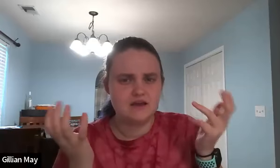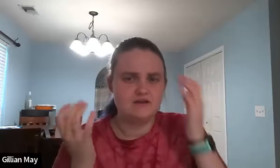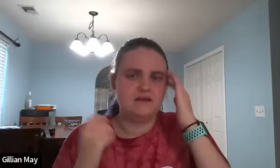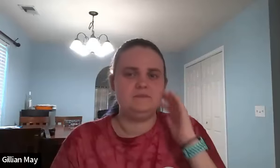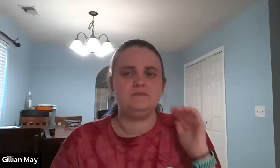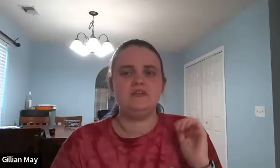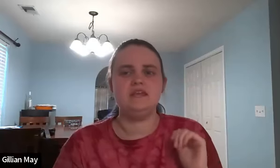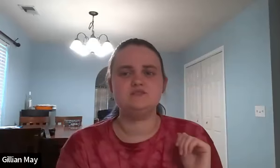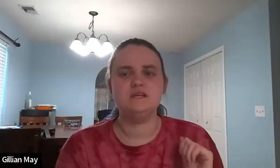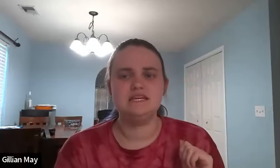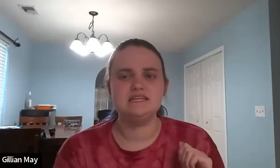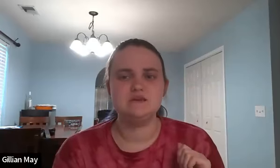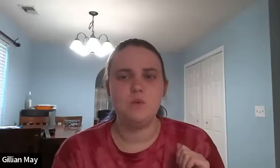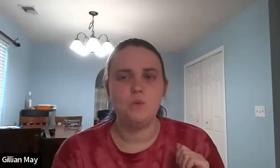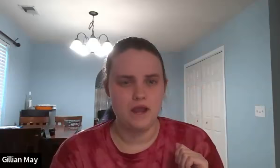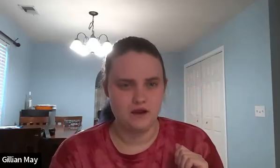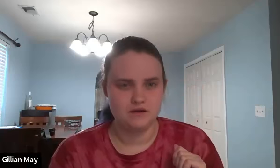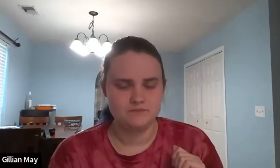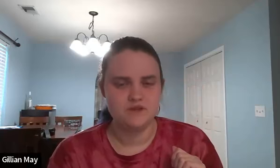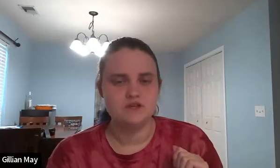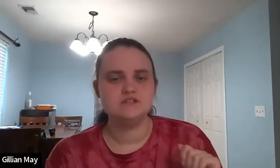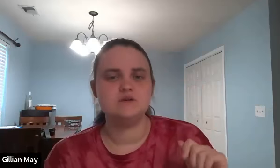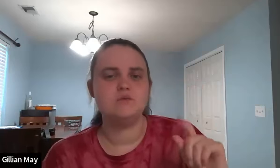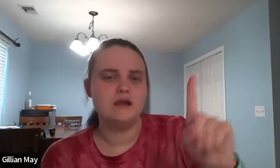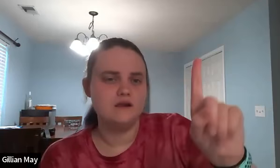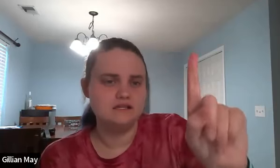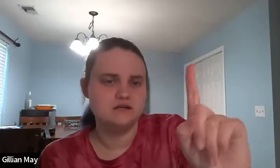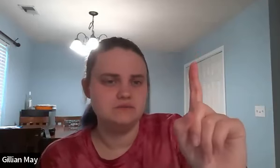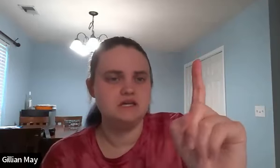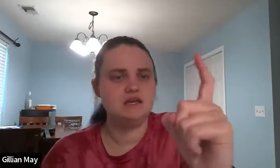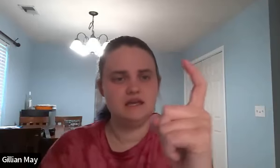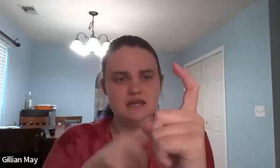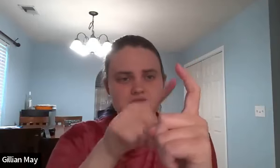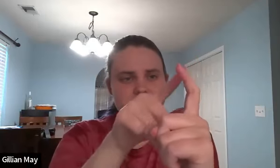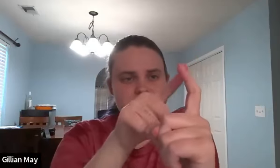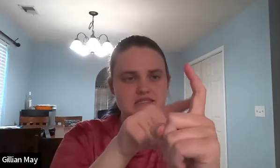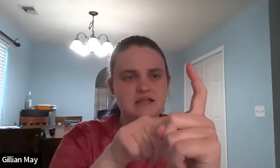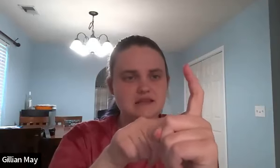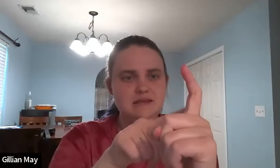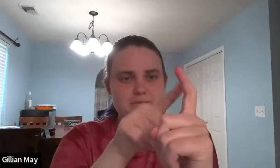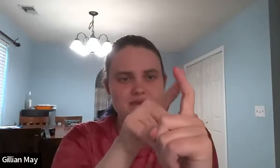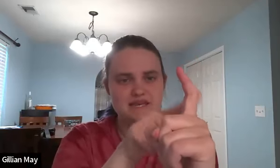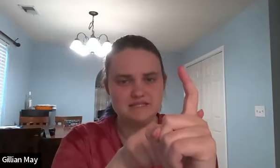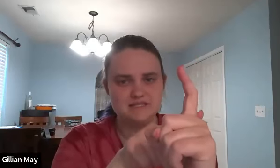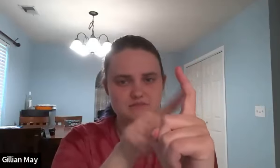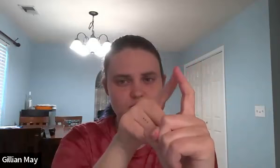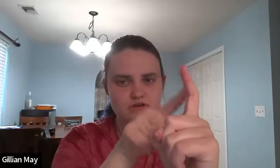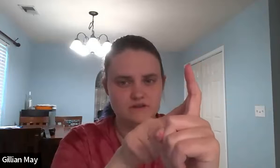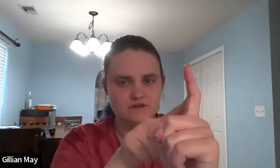All right. The next one is where. So where is going to be, it's a slightly bent pointer finger.